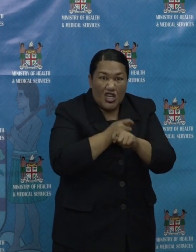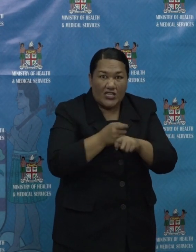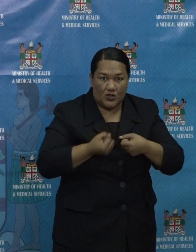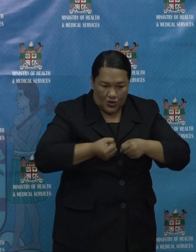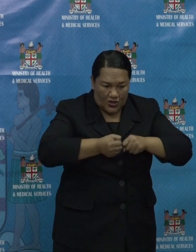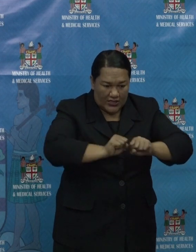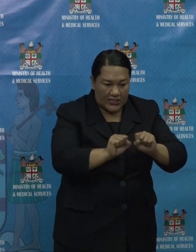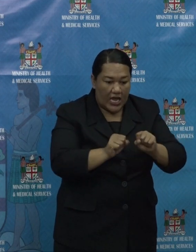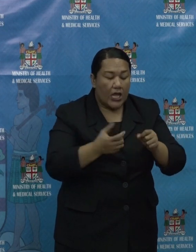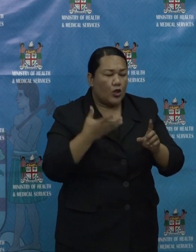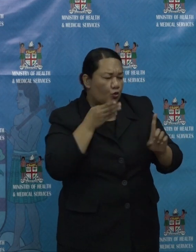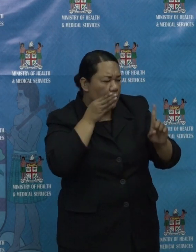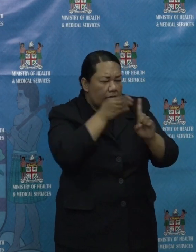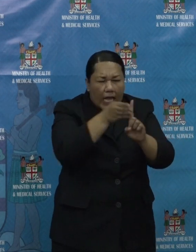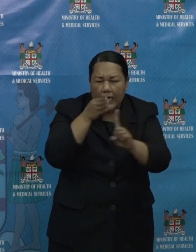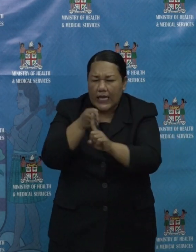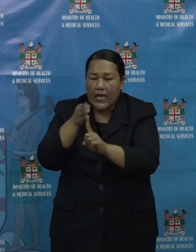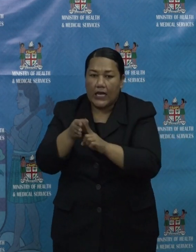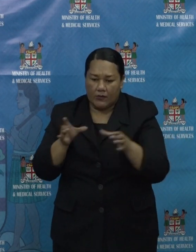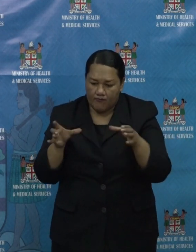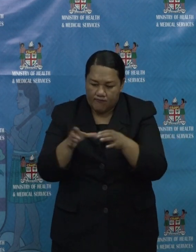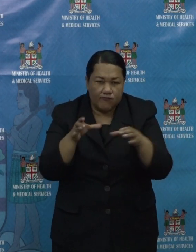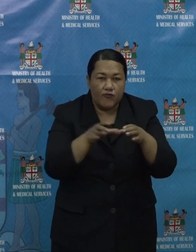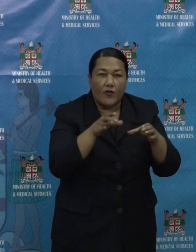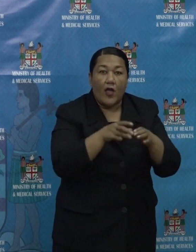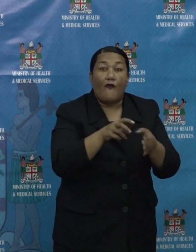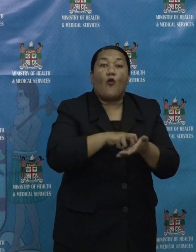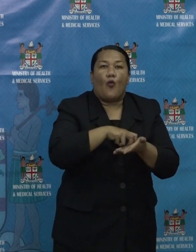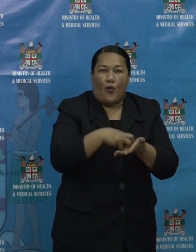most difference. Firstly, this will be